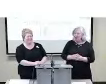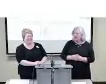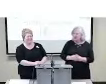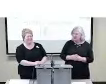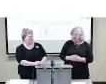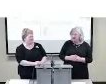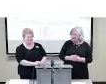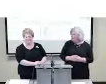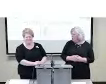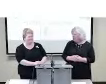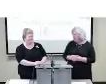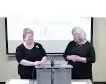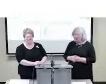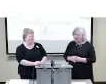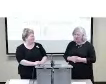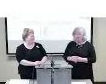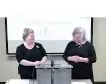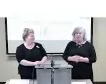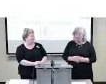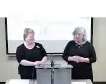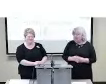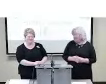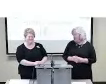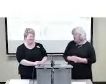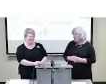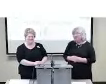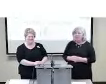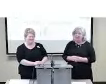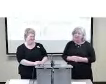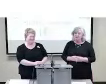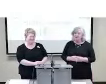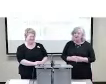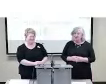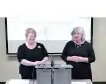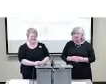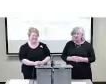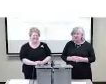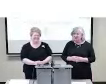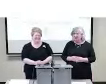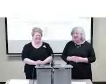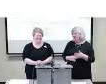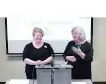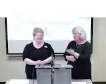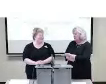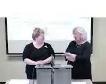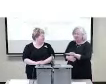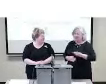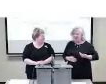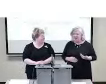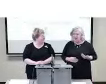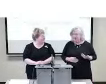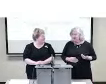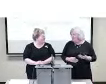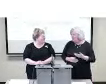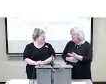learn by ourselves we're not alone we're not meant to be alone we are meant to be in relationships even dr bradford